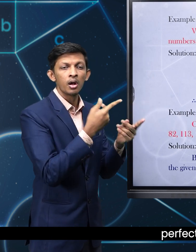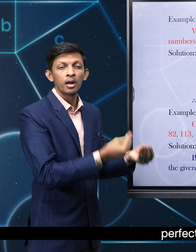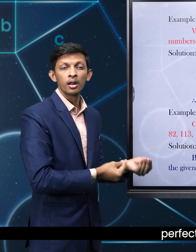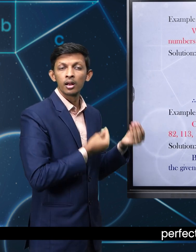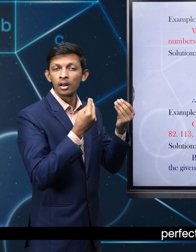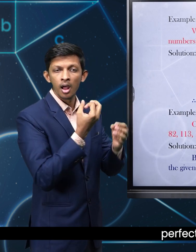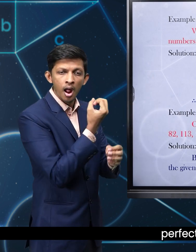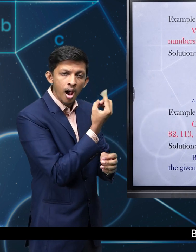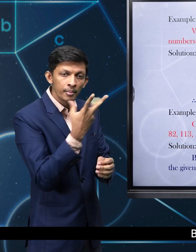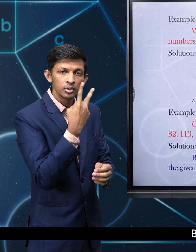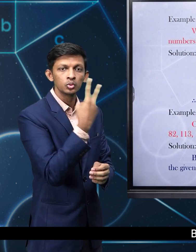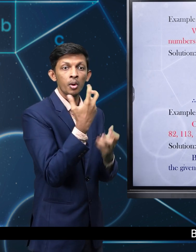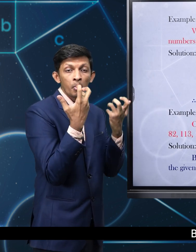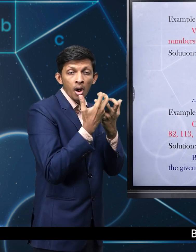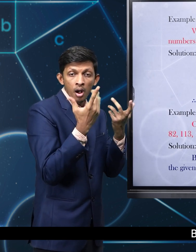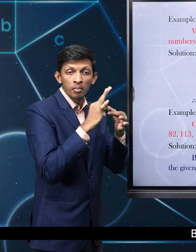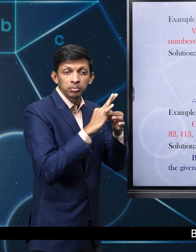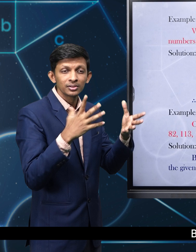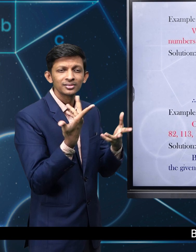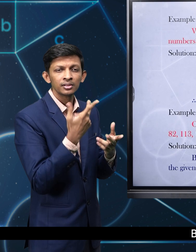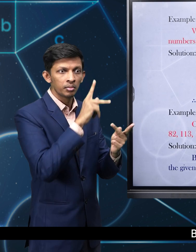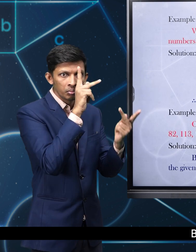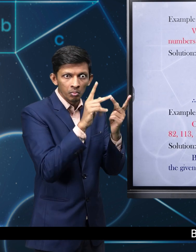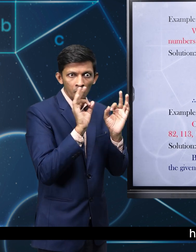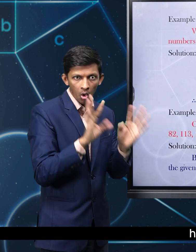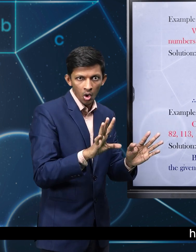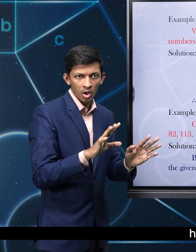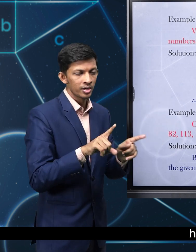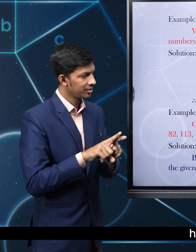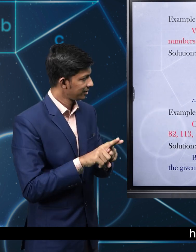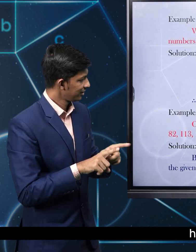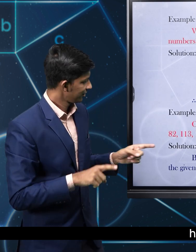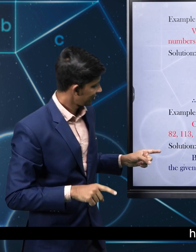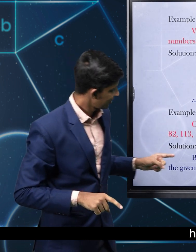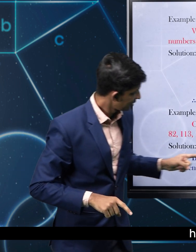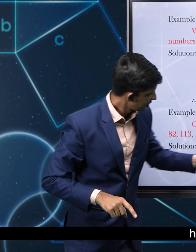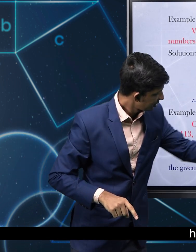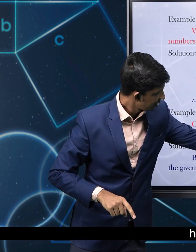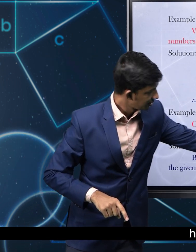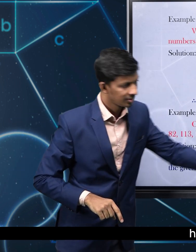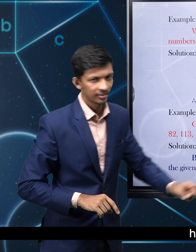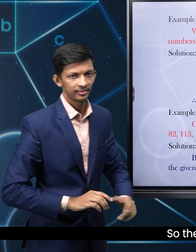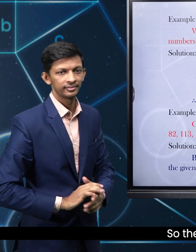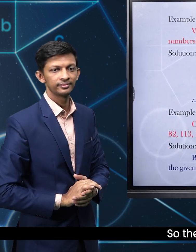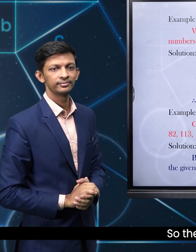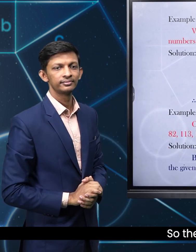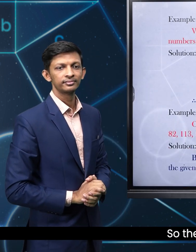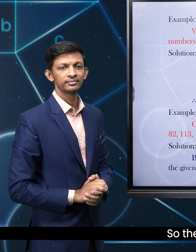9, but the given numbers have the unit digits 2, 3, 7, 8, so they are not perfect